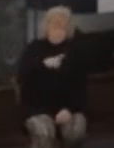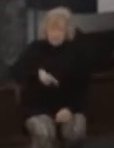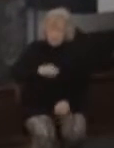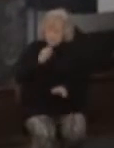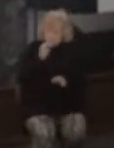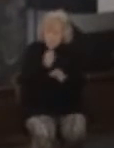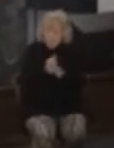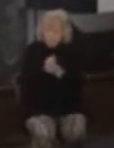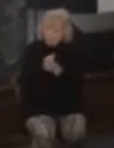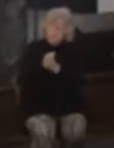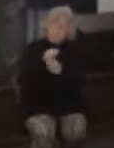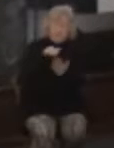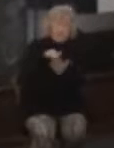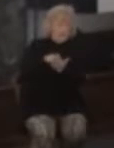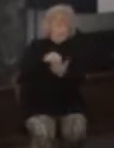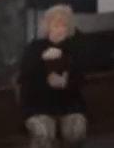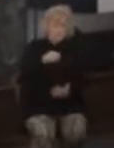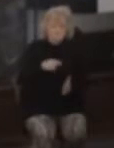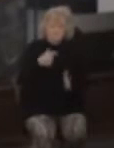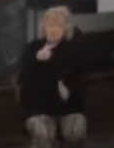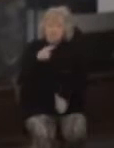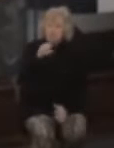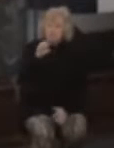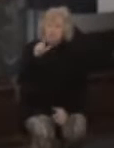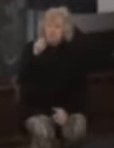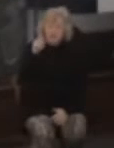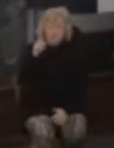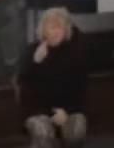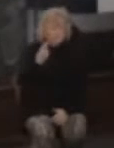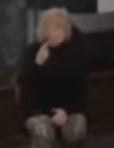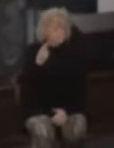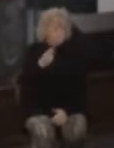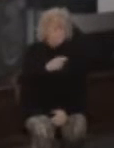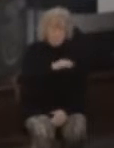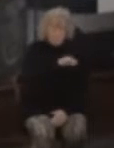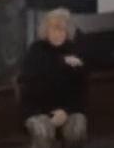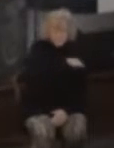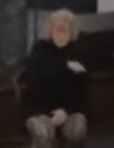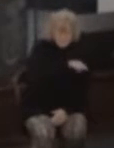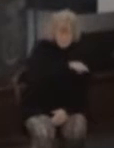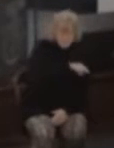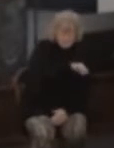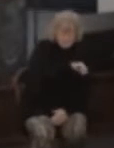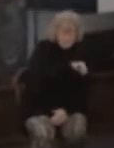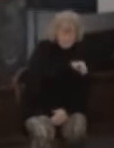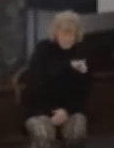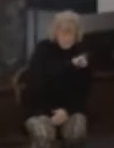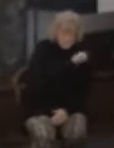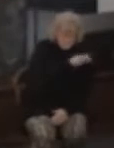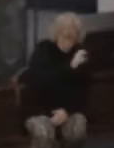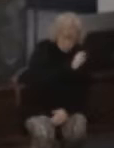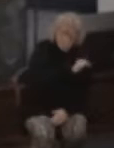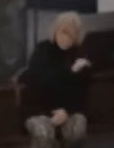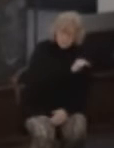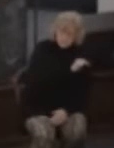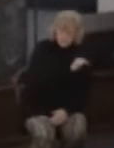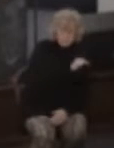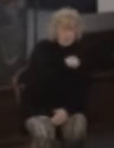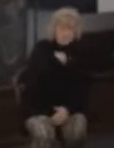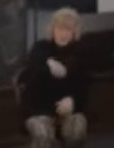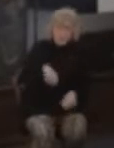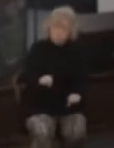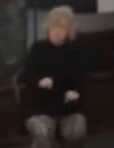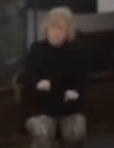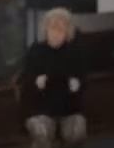up against Goliath. I mean, Jonathan himself had shown a similar faith earlier when he led the attack on the Philistines back in